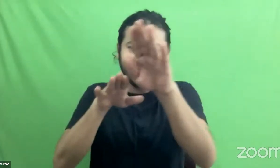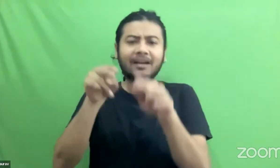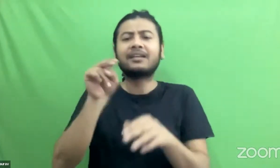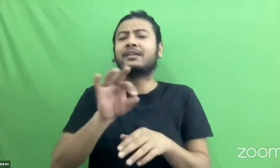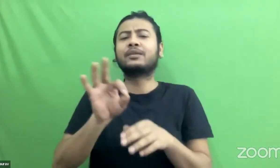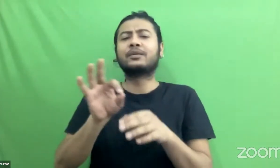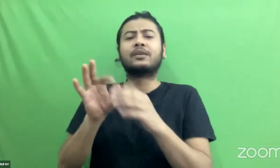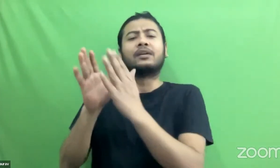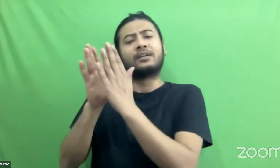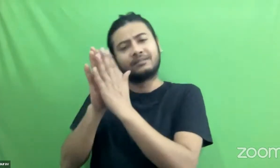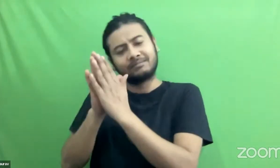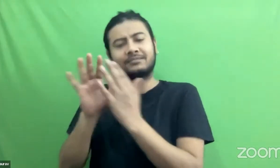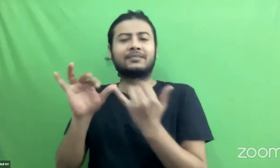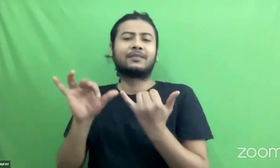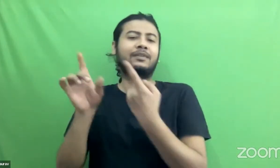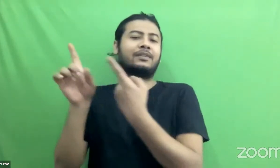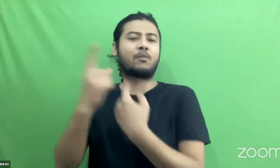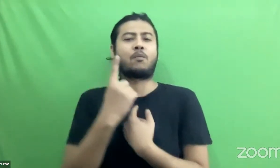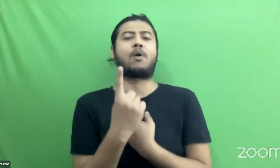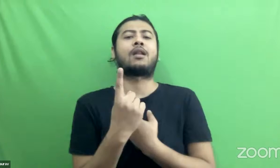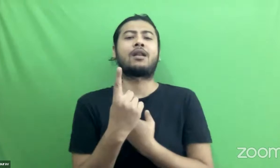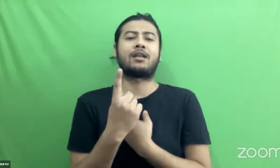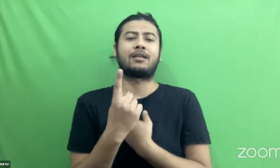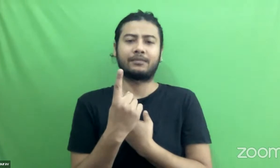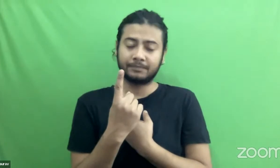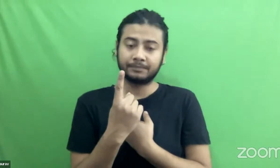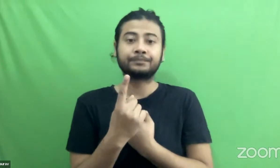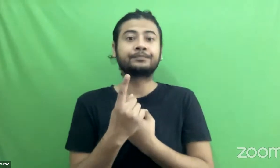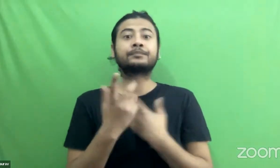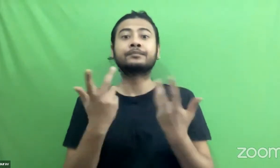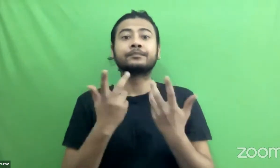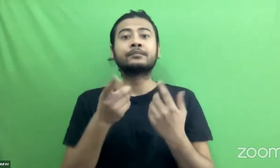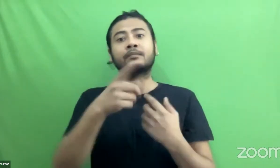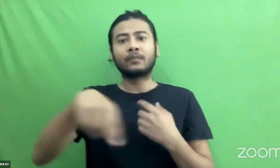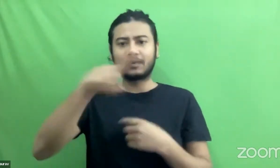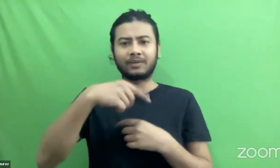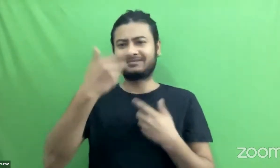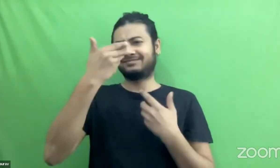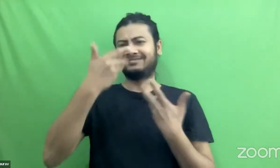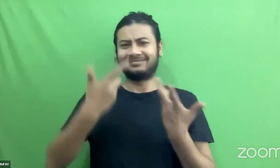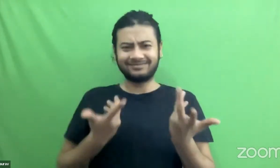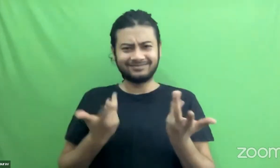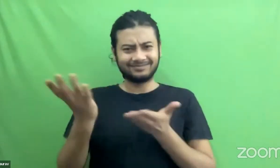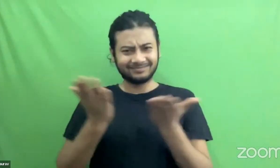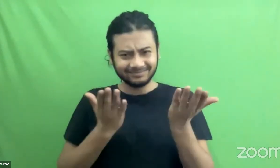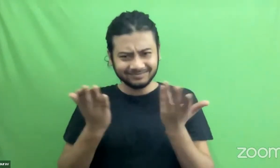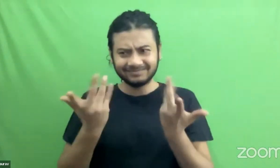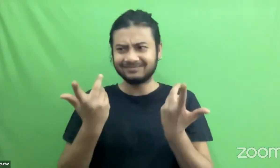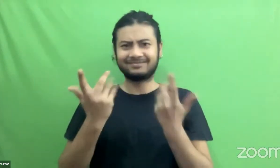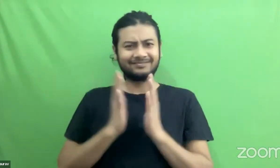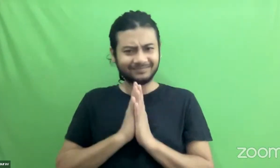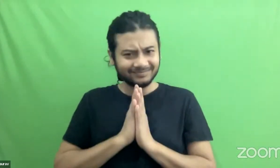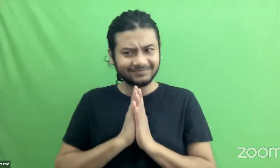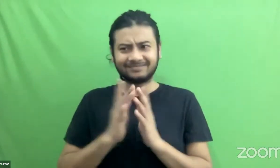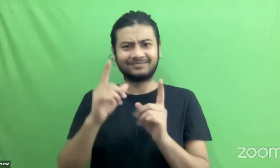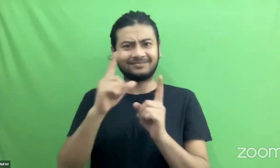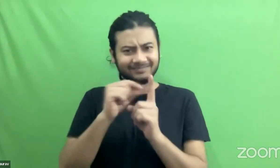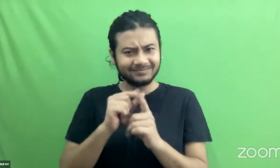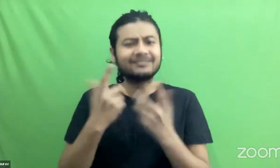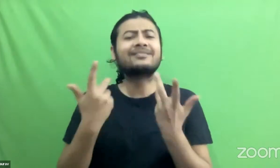We are serving a family or country or society. So anyways, our duty is to serve. So best